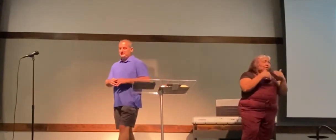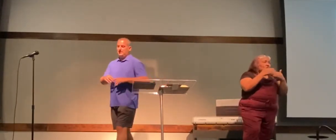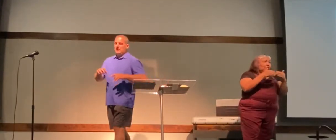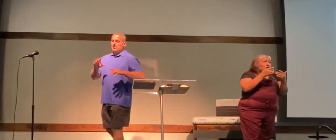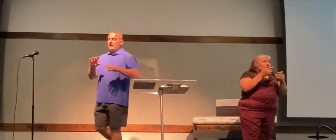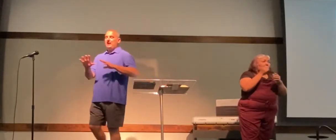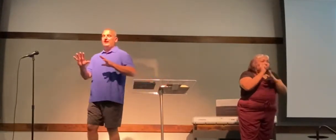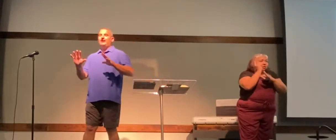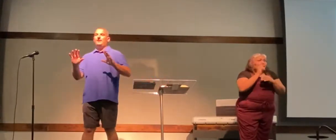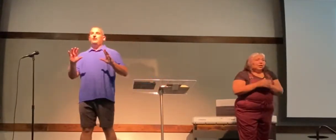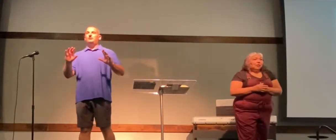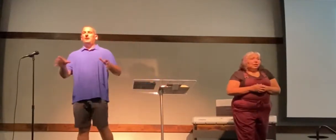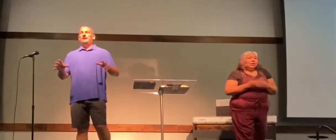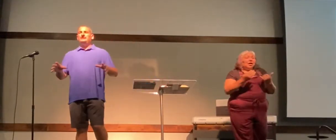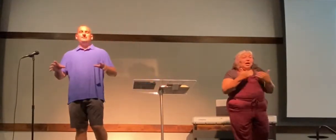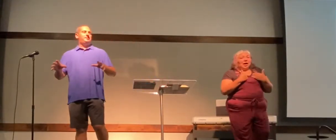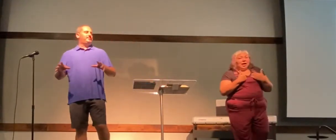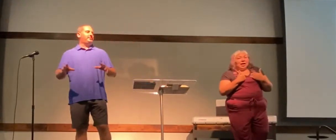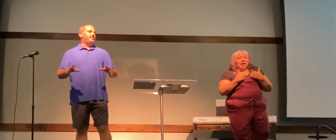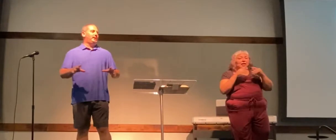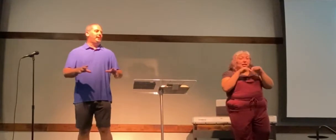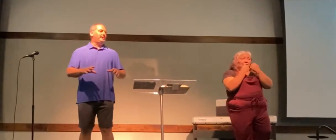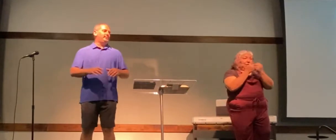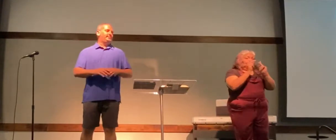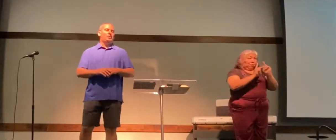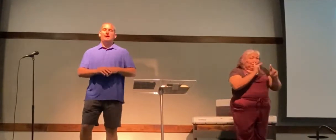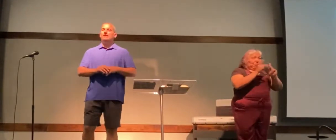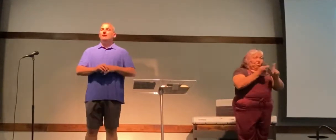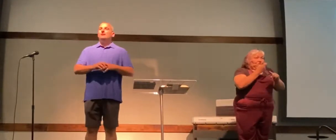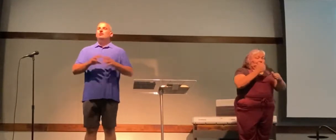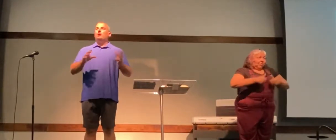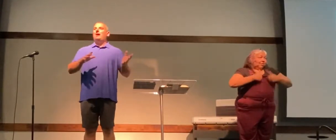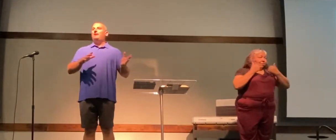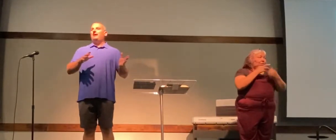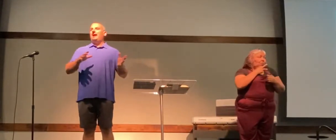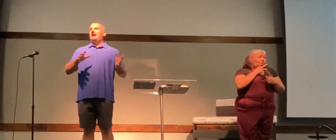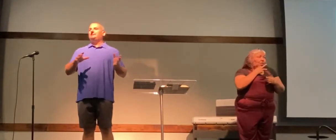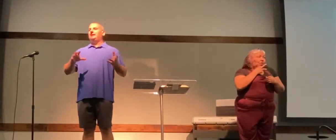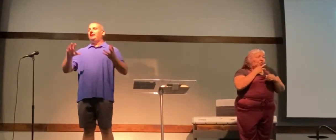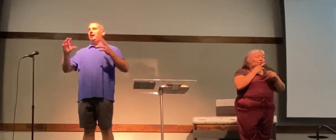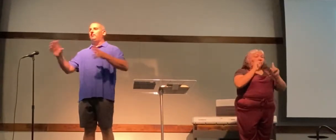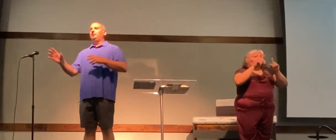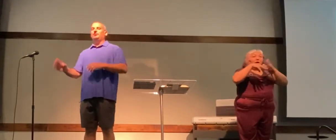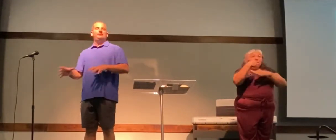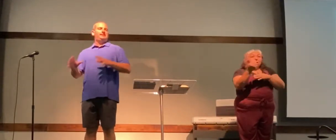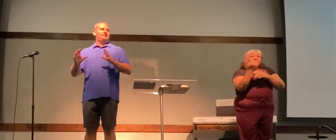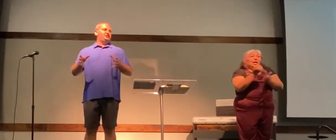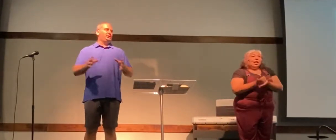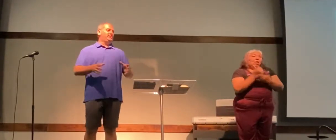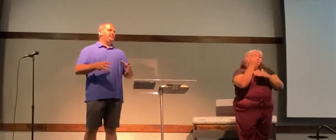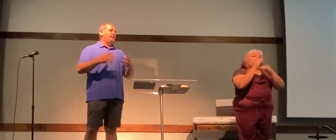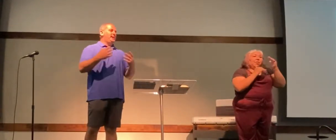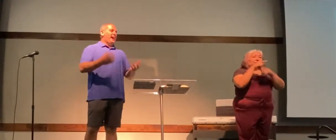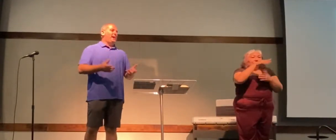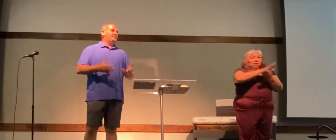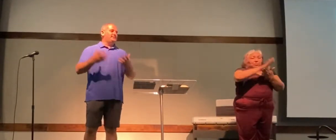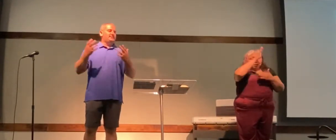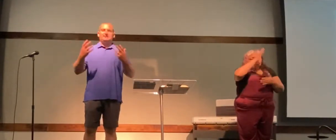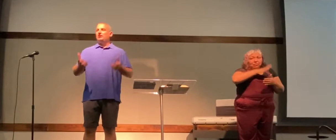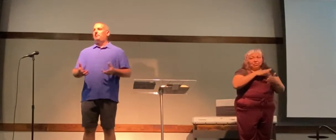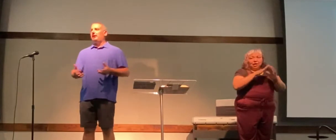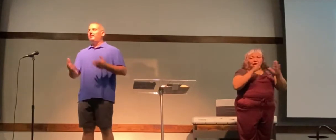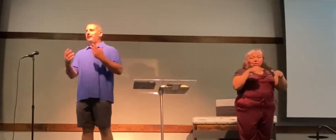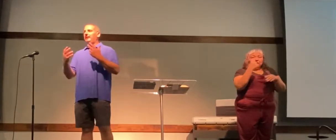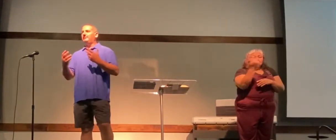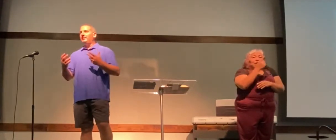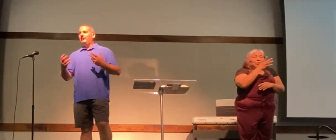a minute. So we had a team of people from Living Water go out and help build this gentleman's house. He's a